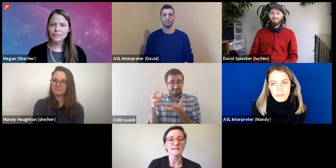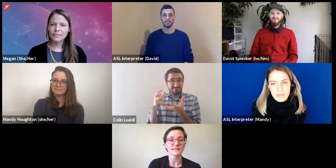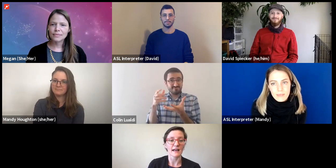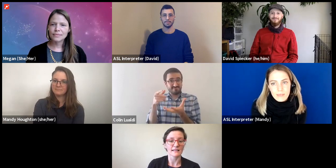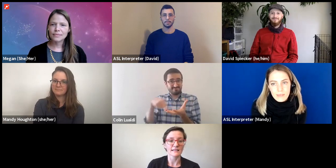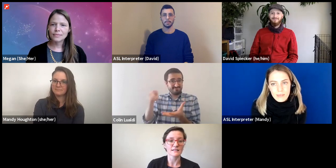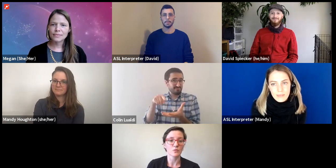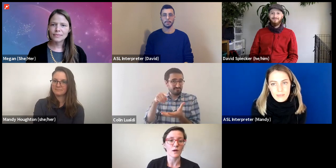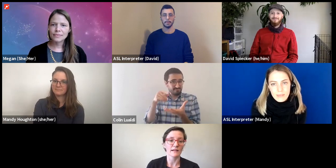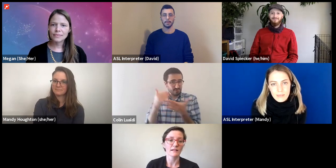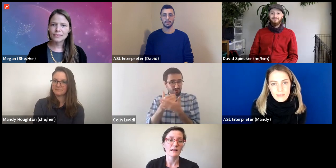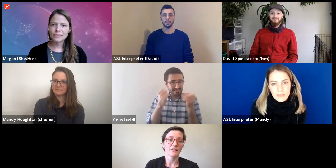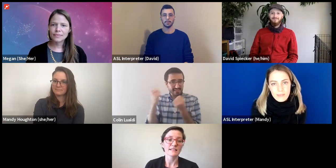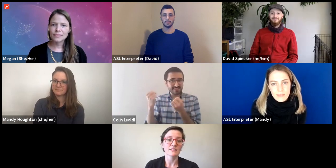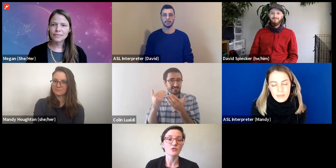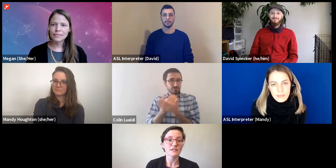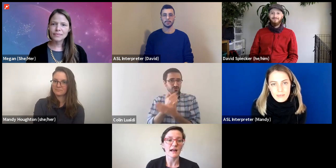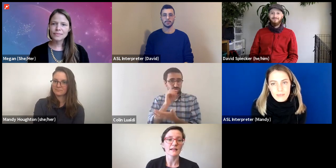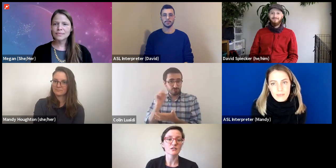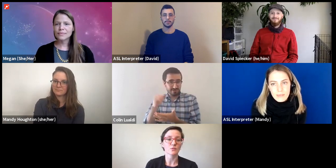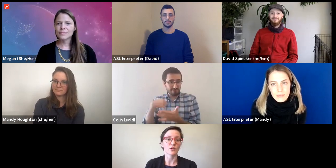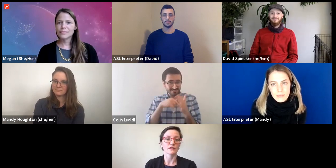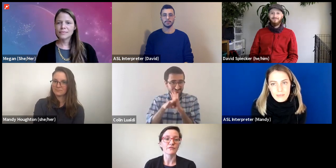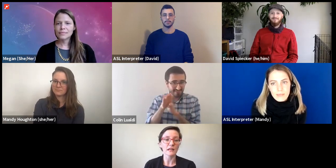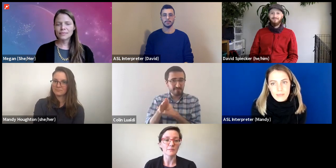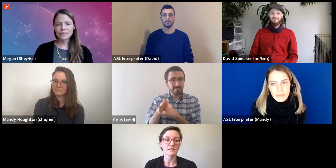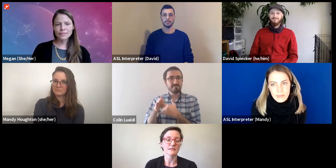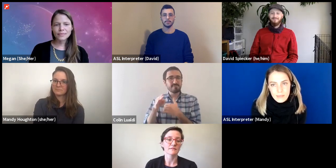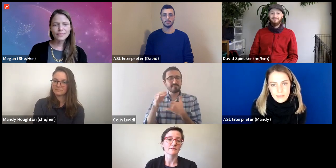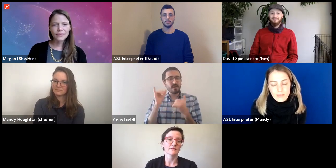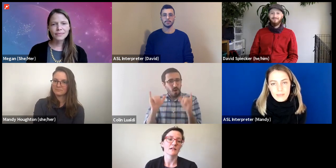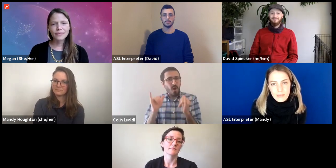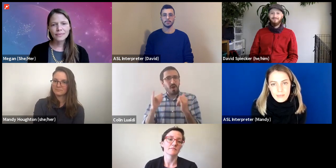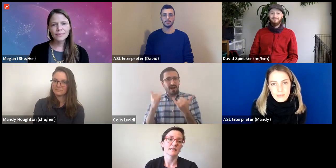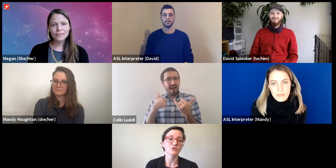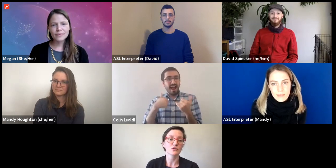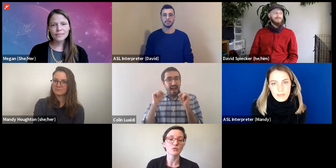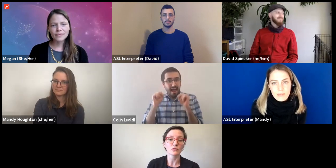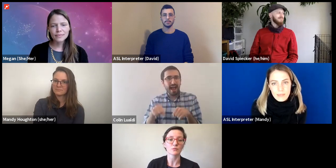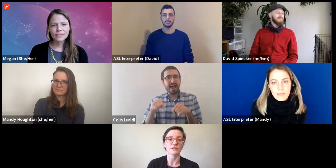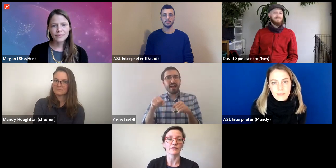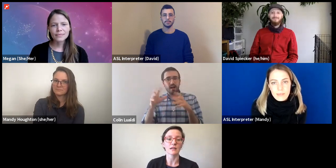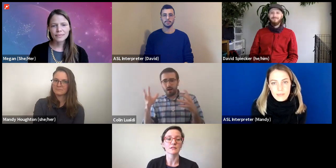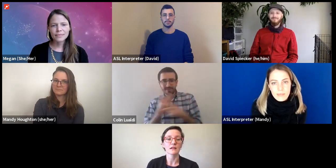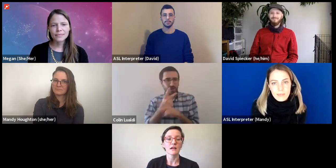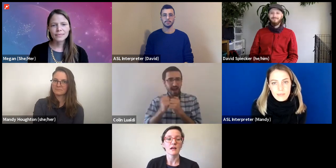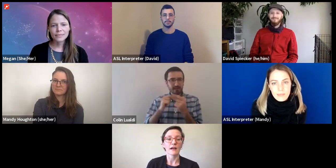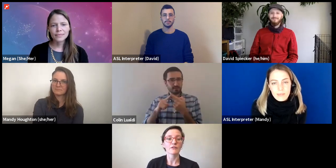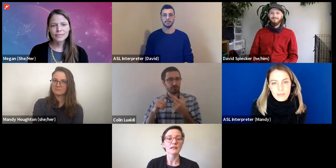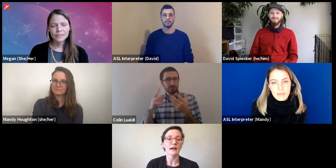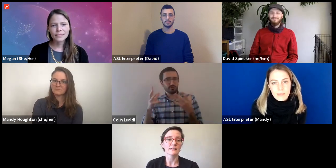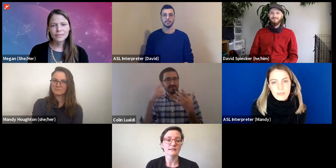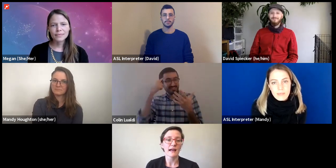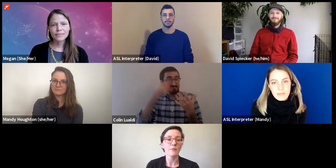So as a scientist, when these new signs were developed, these new tools were developed,